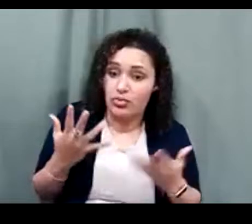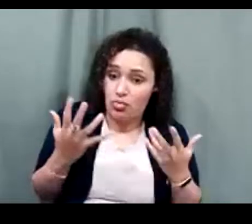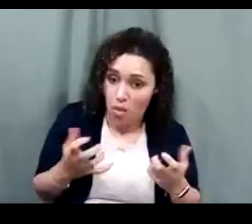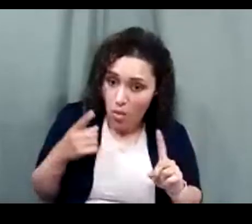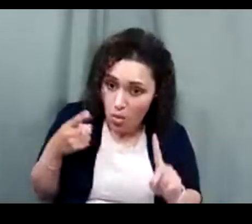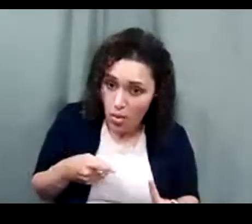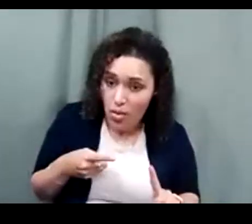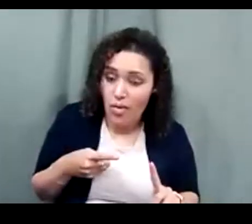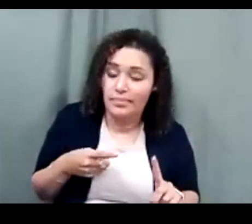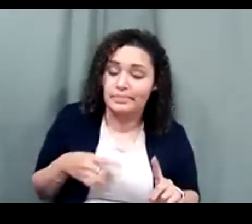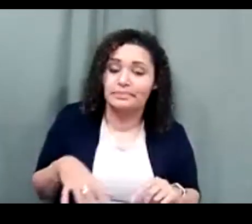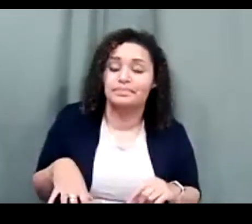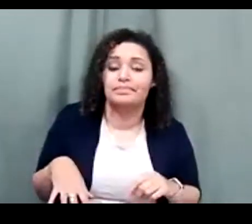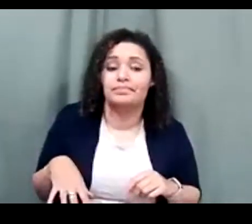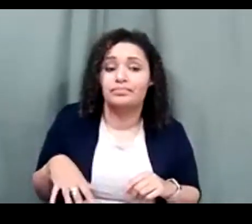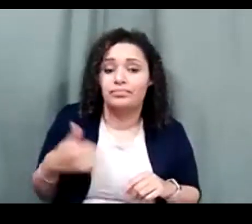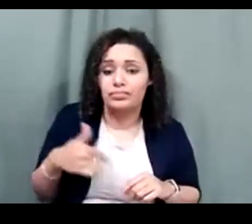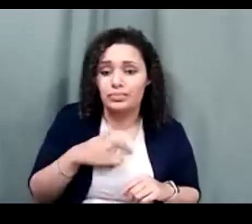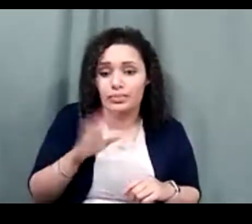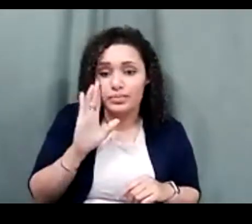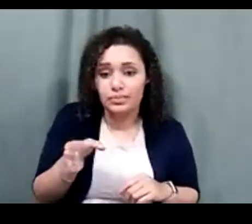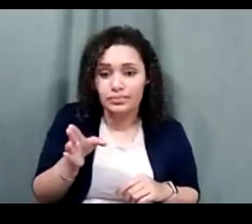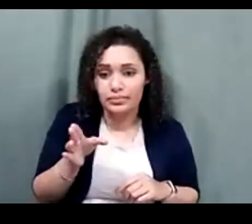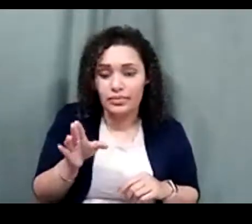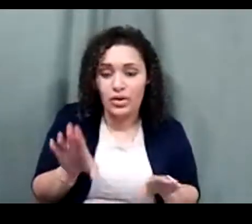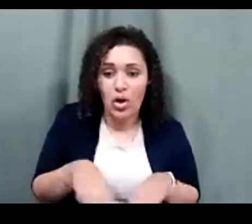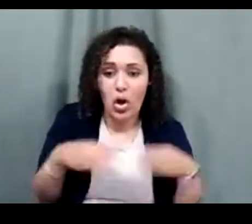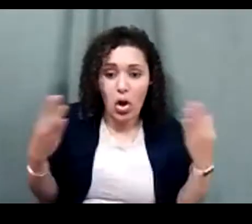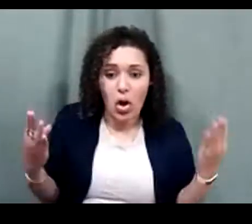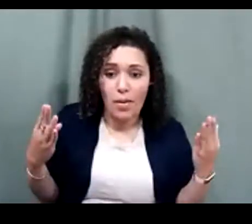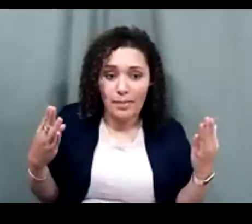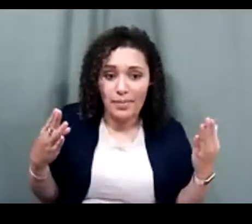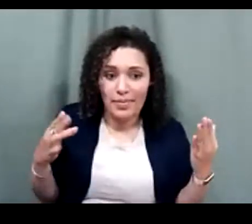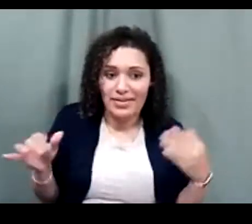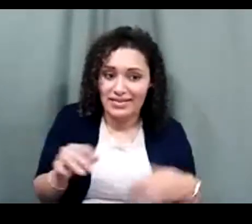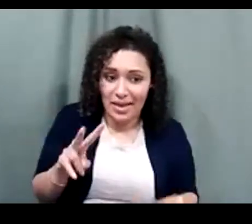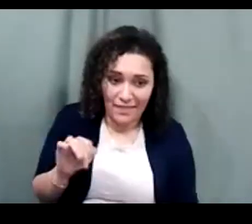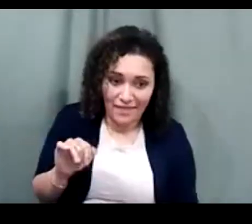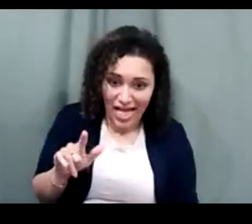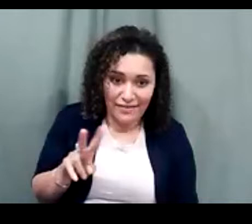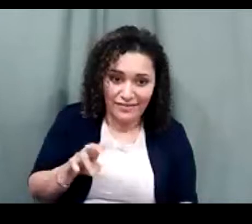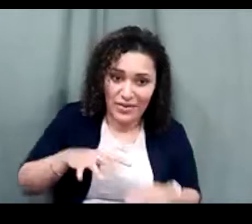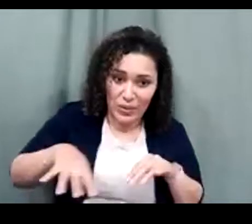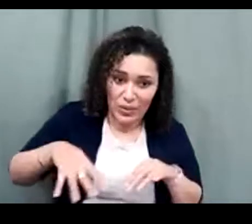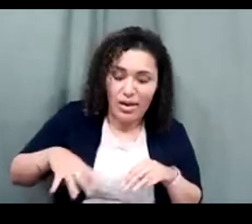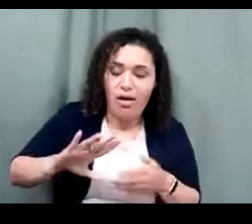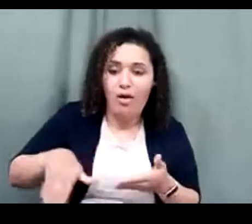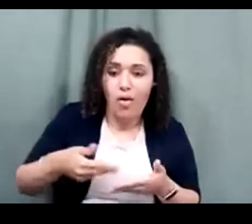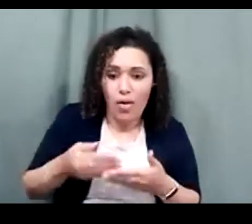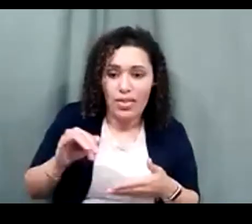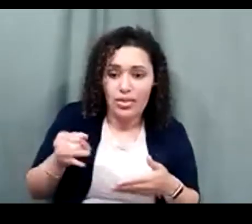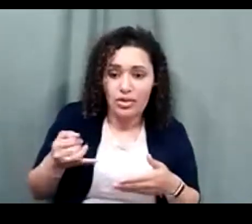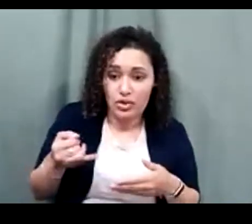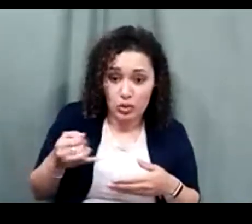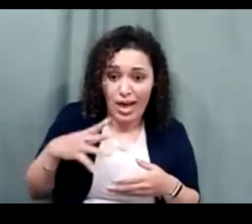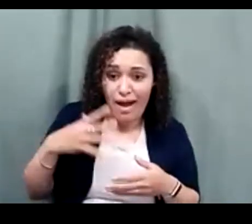of the skins, we will open up that same valve and drain all the juice out of the tank.